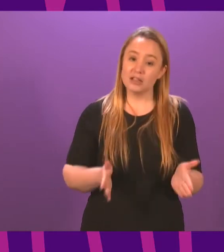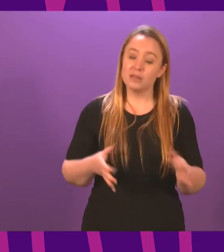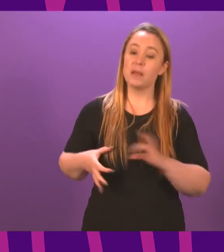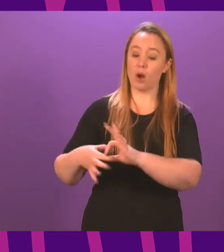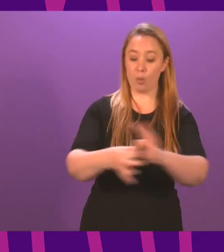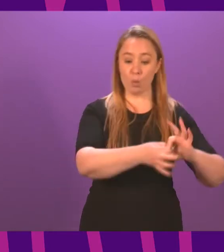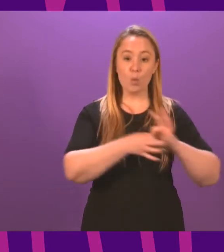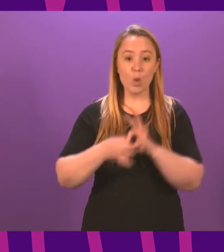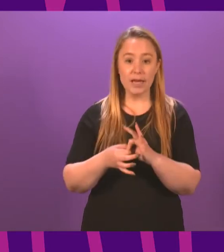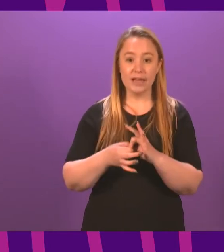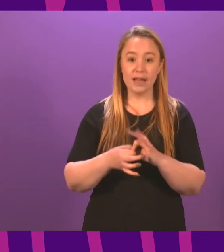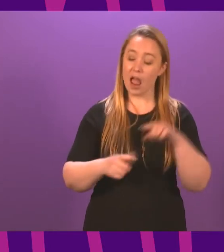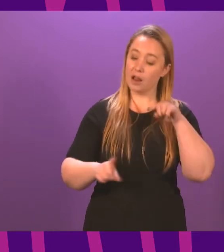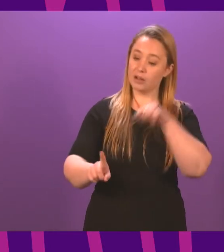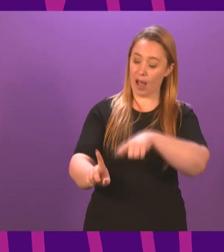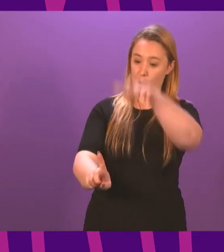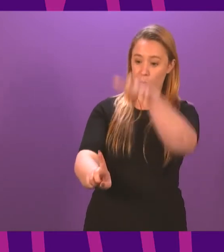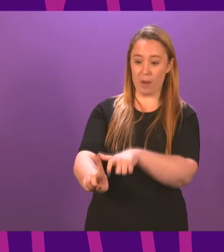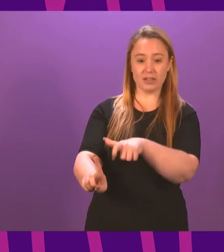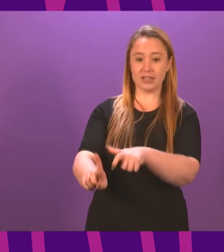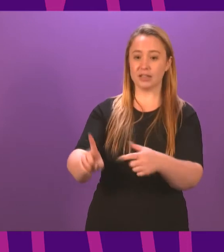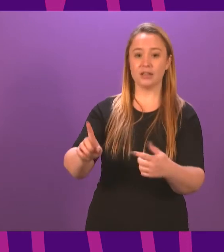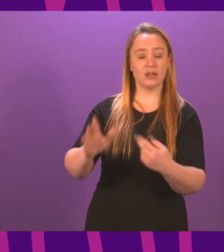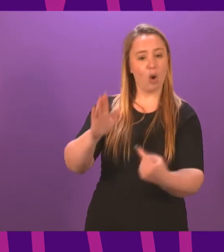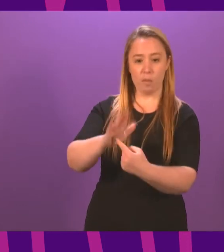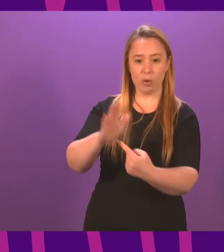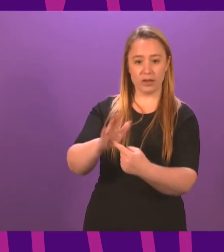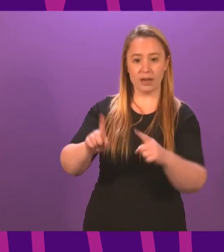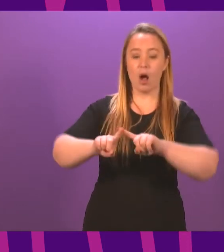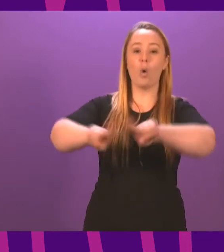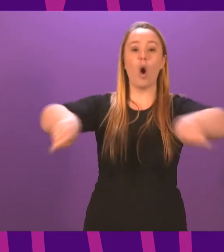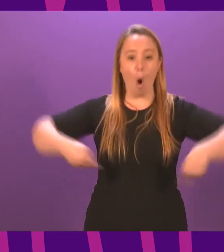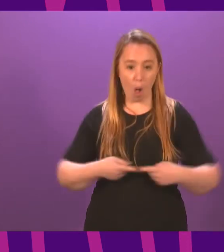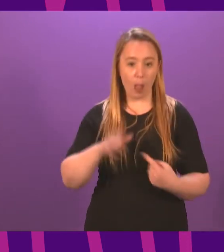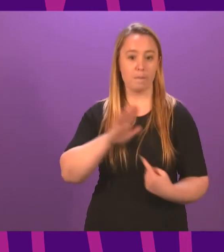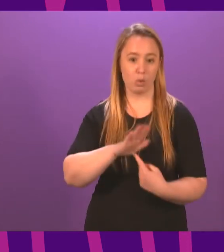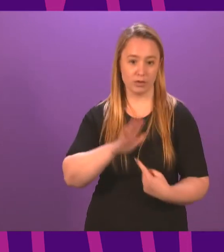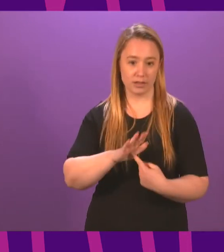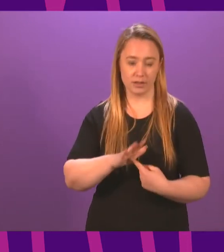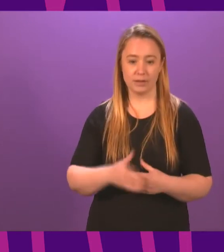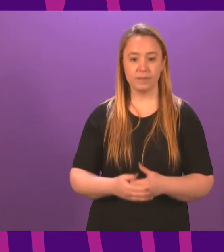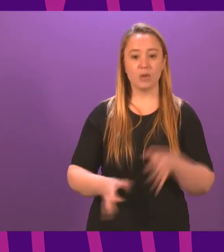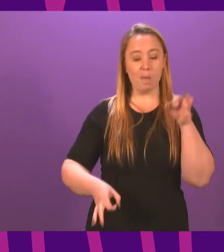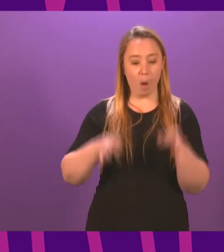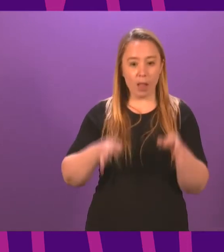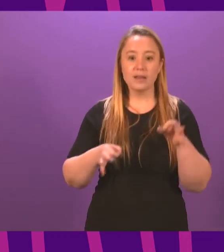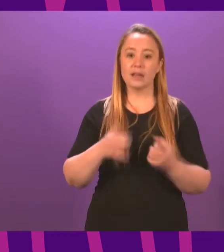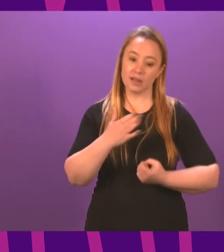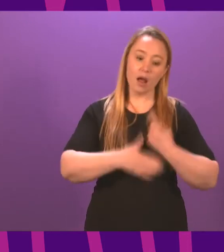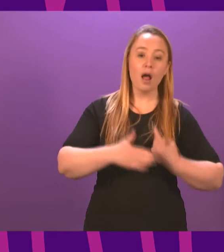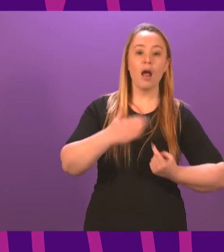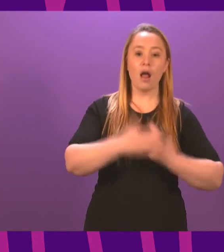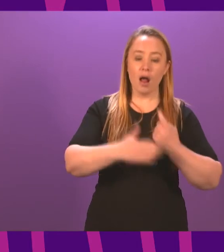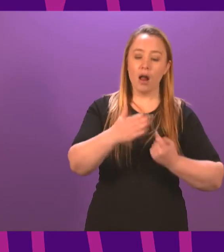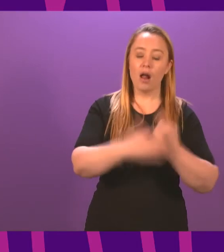about we, not you. We also need to pull together. For the last few months, I've watched the politics come in this. It's not time